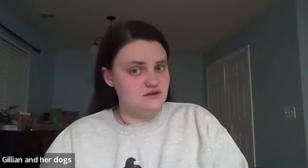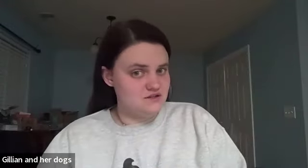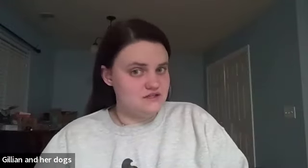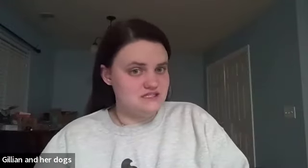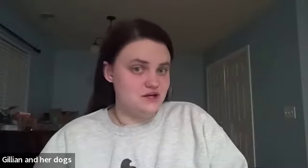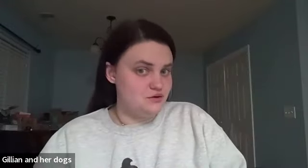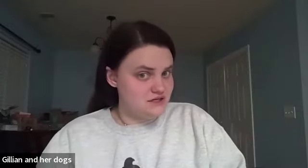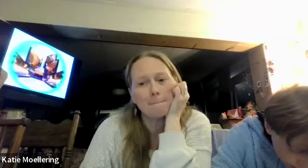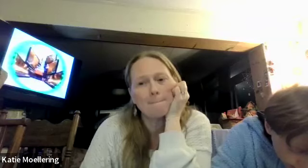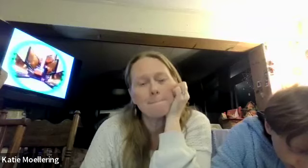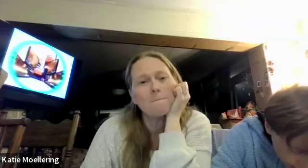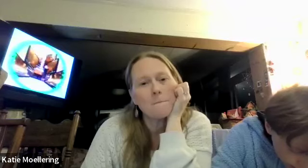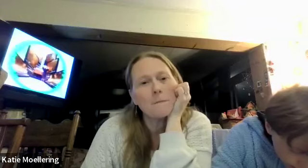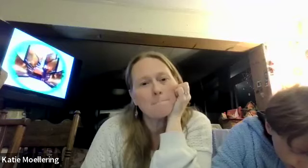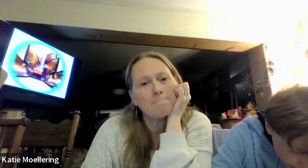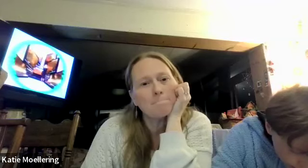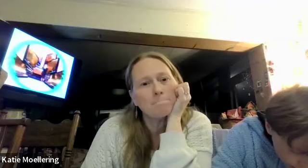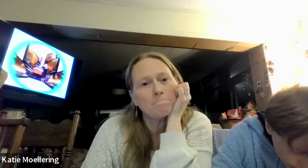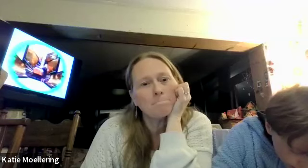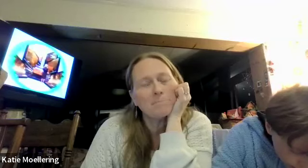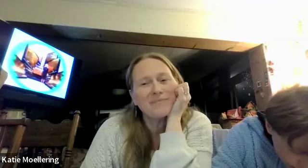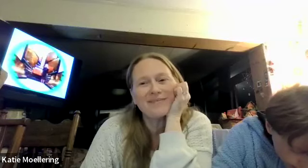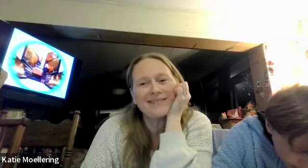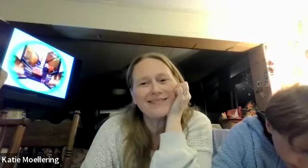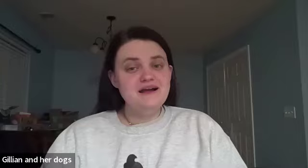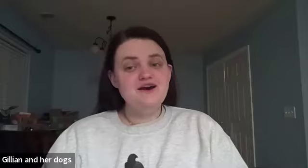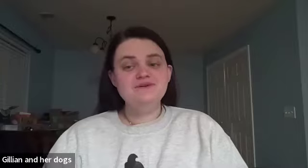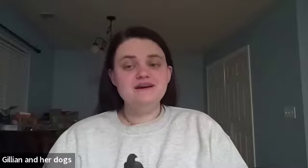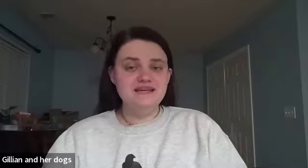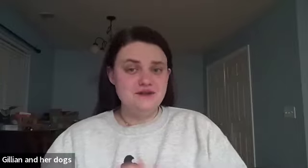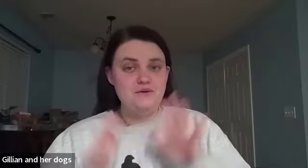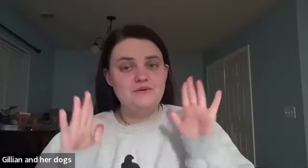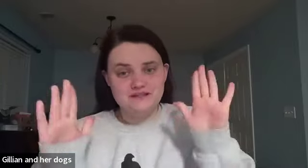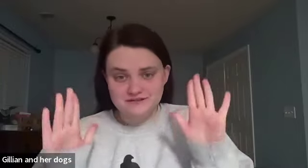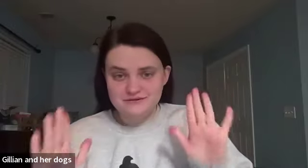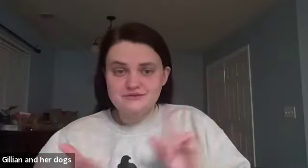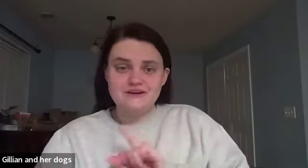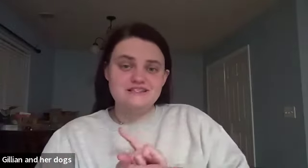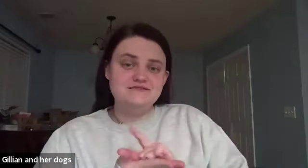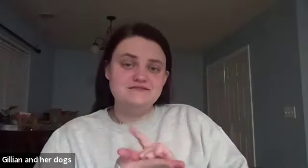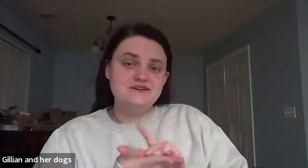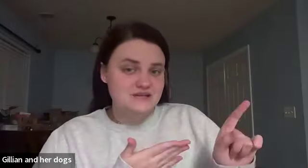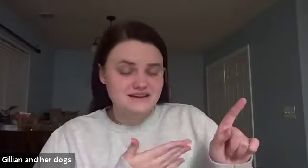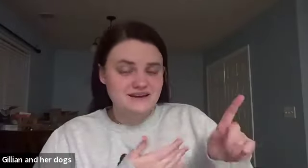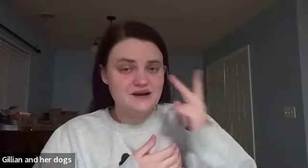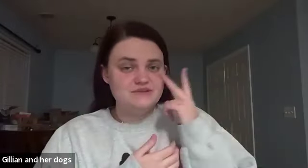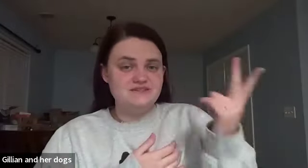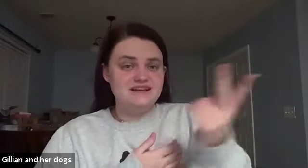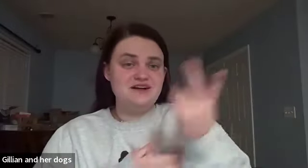you guys want to know Yeah. next. So, alrighty. Well, I hope you guys have a wonderful rest of y'all's week and I will see you guys